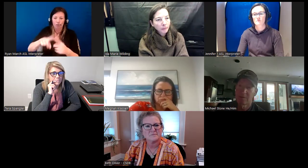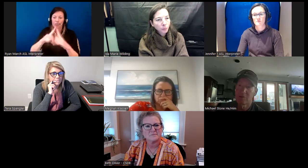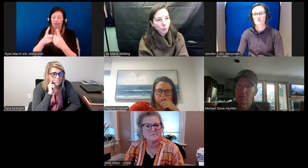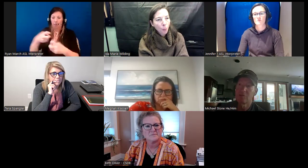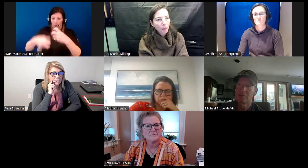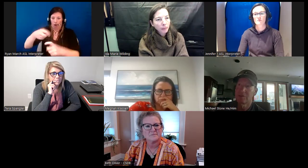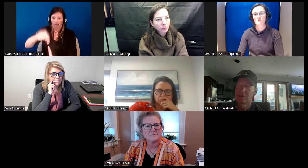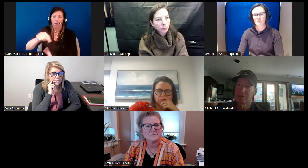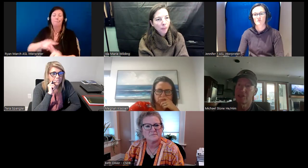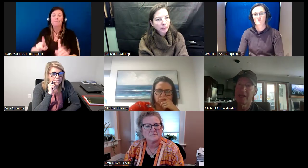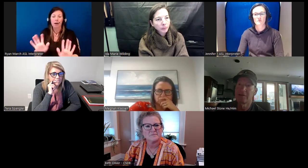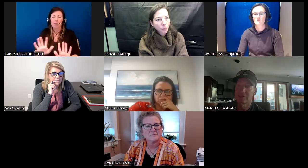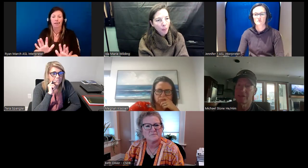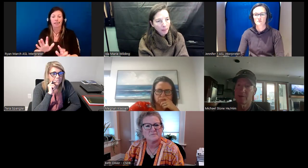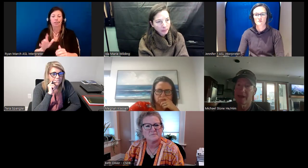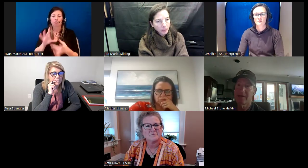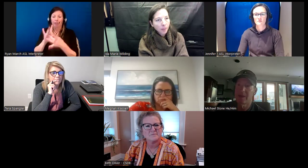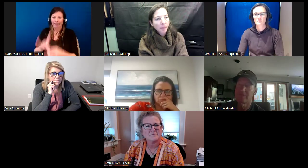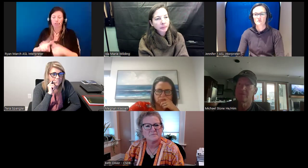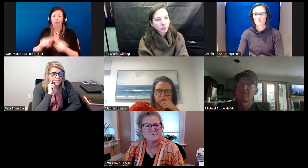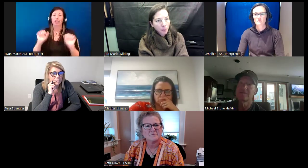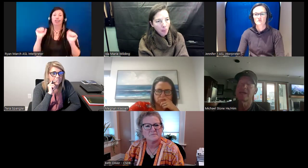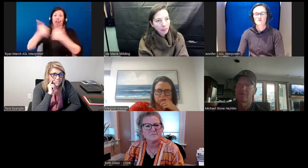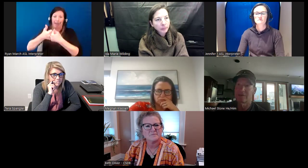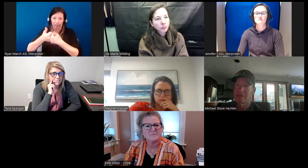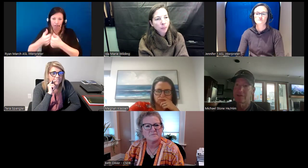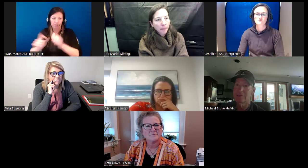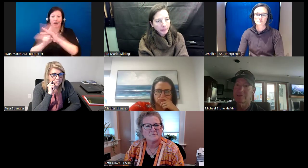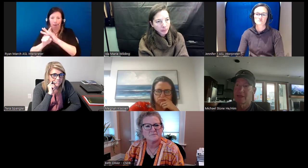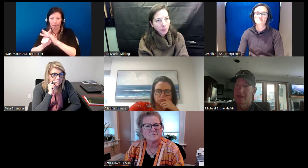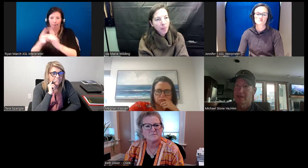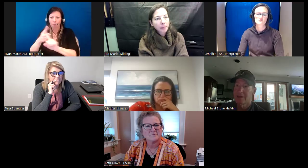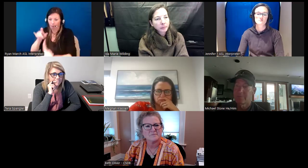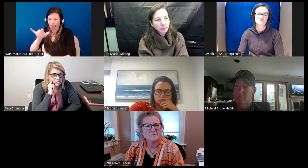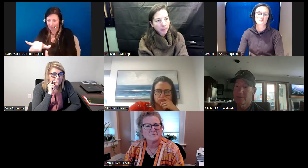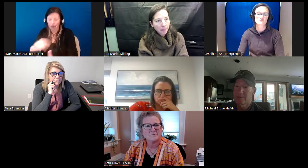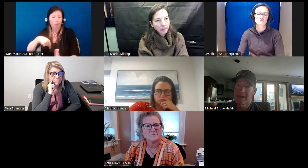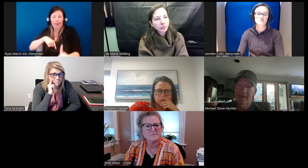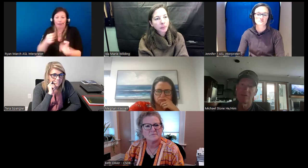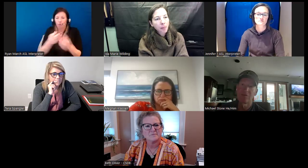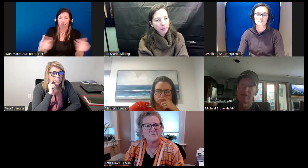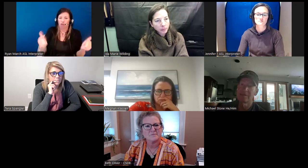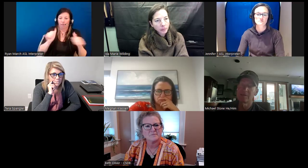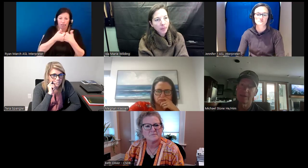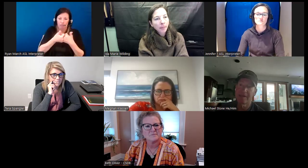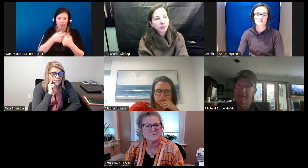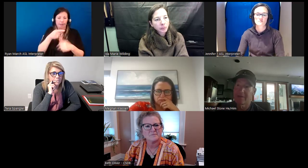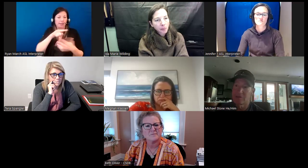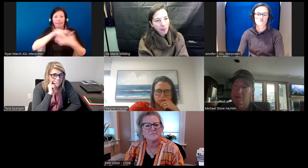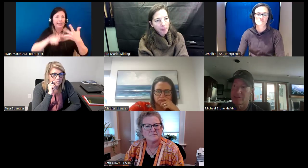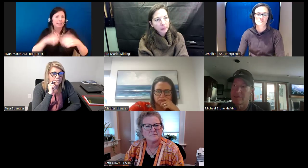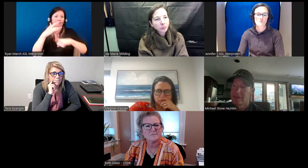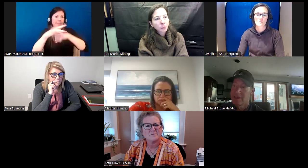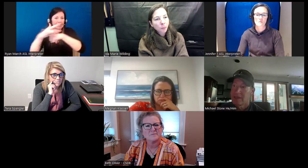that due to the challenges that we have to solve these challenges. We can't have these vacancies. We can't